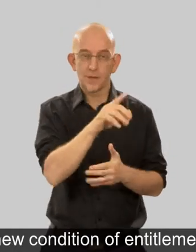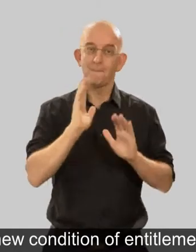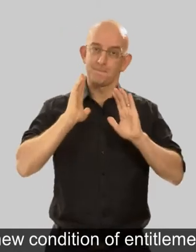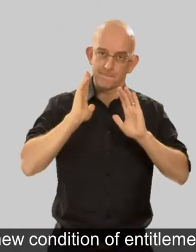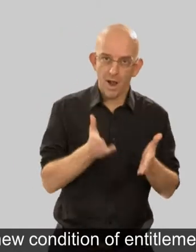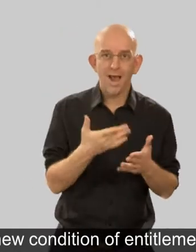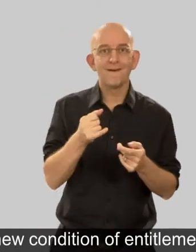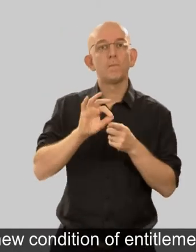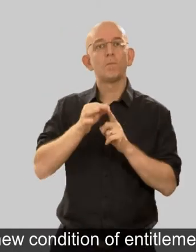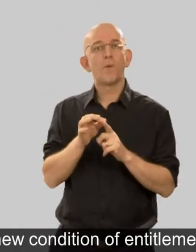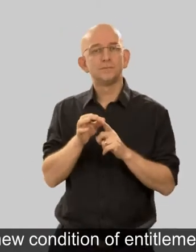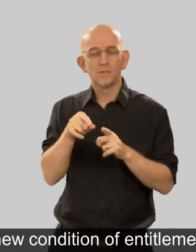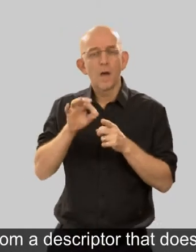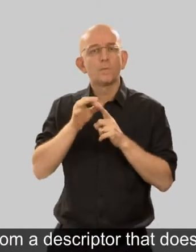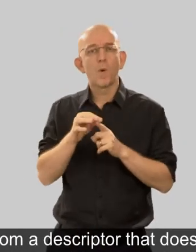not relate to aids and appliances.